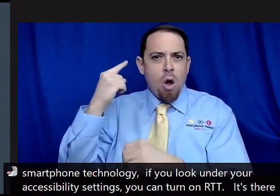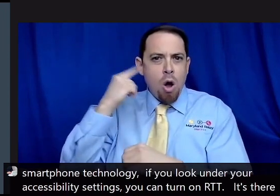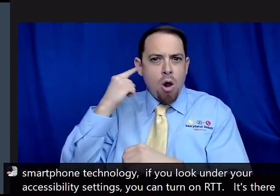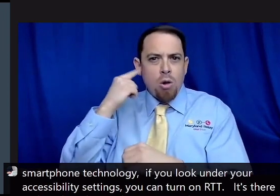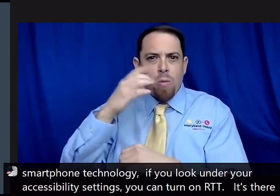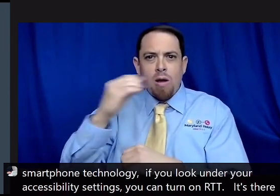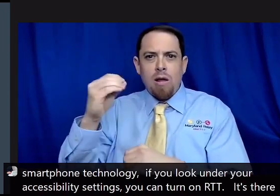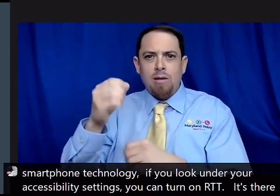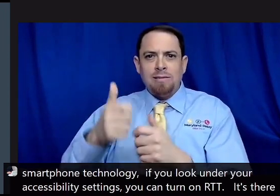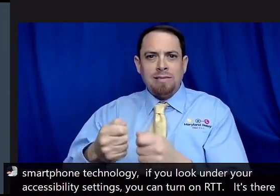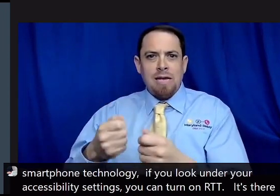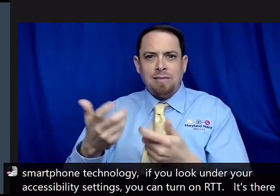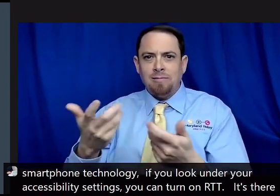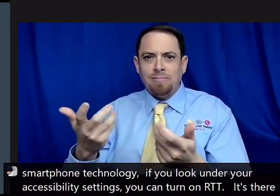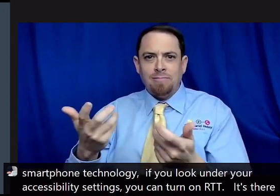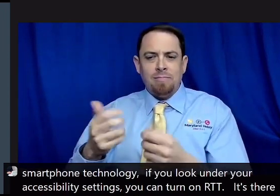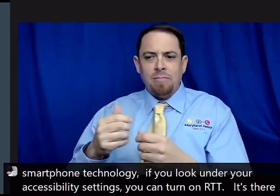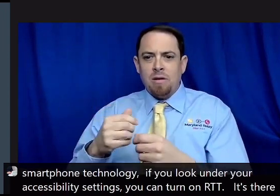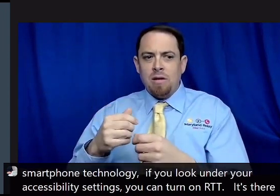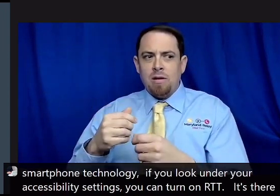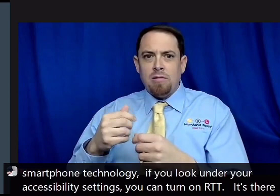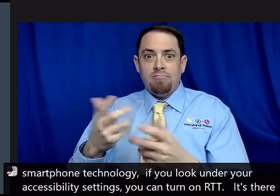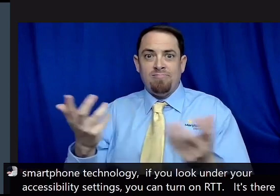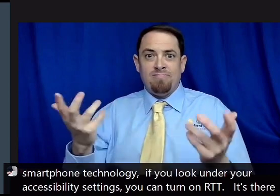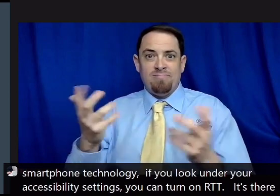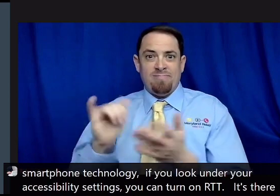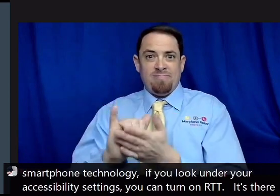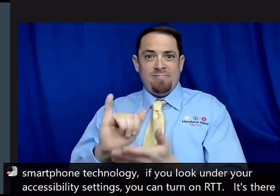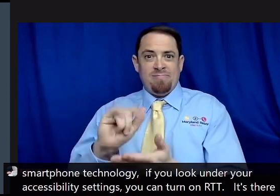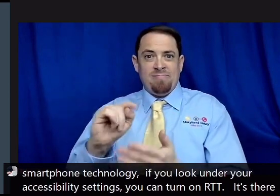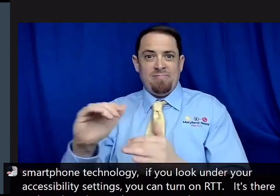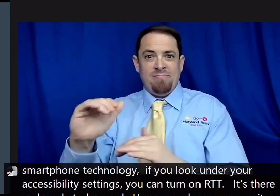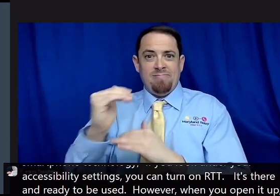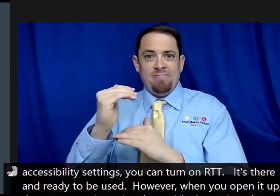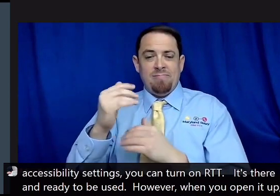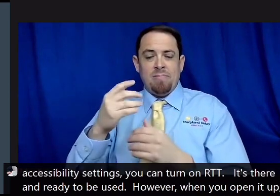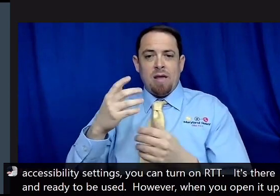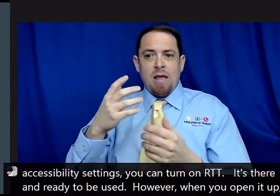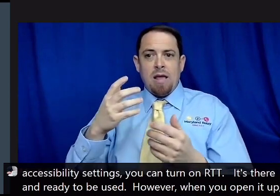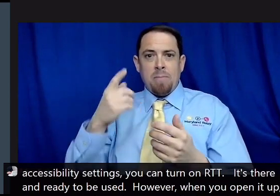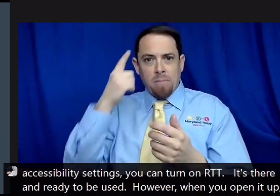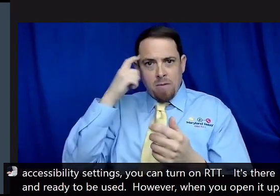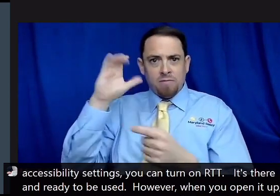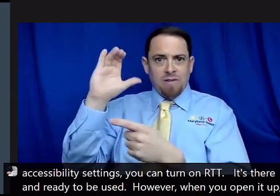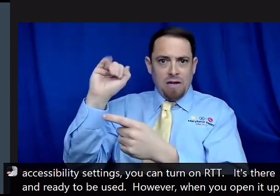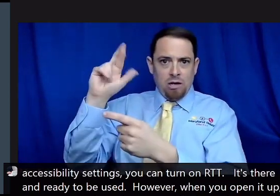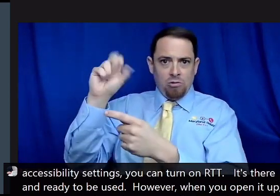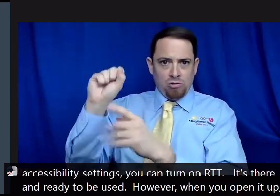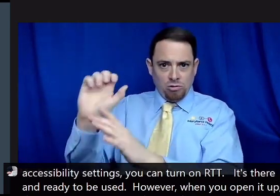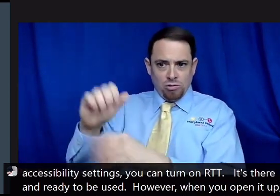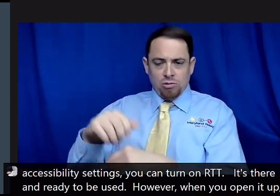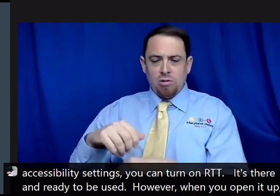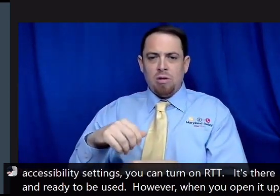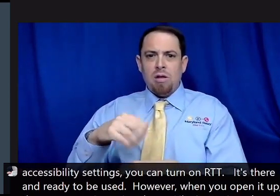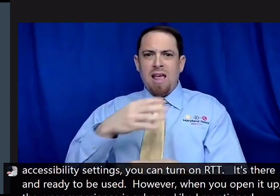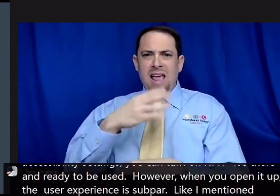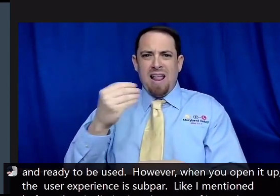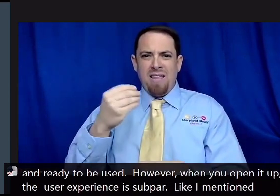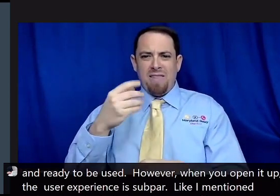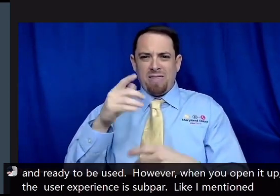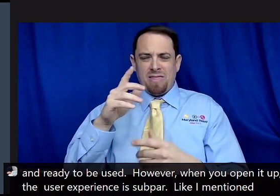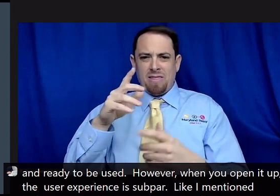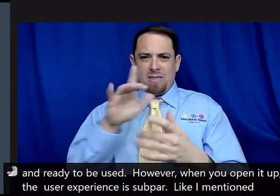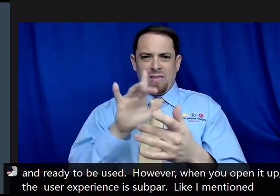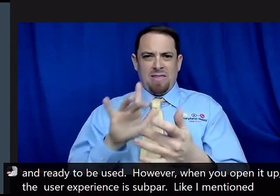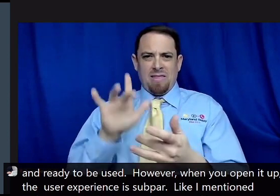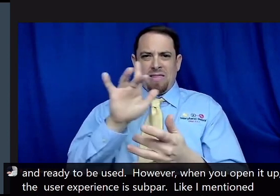subpar. Like I mentioned before, those limitations in terms of just using text and audio, and that's